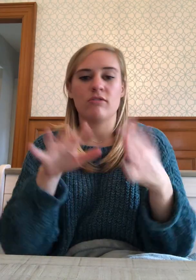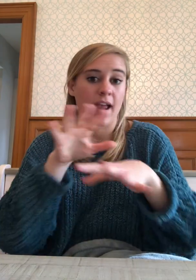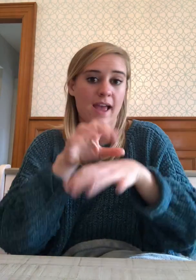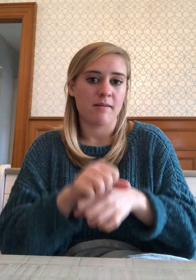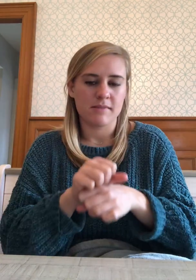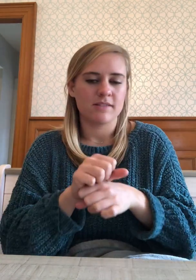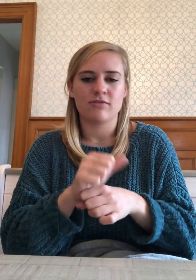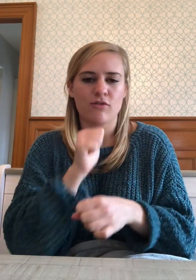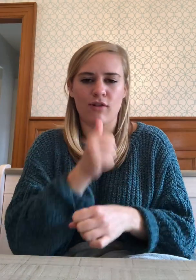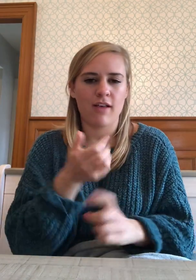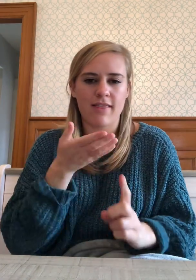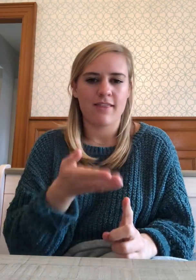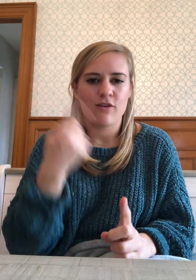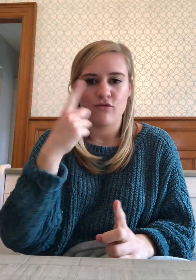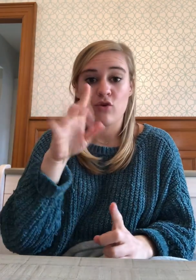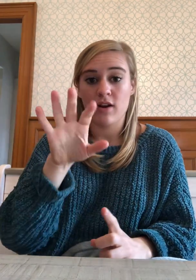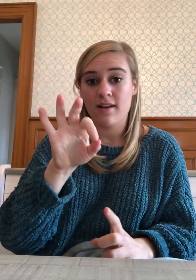cases. However,